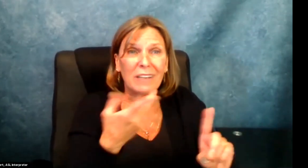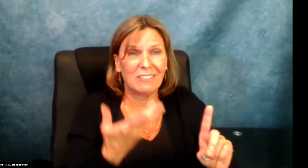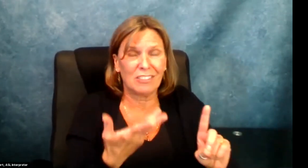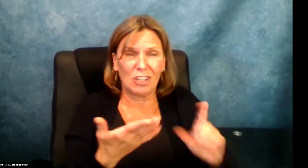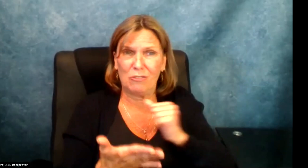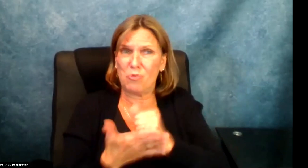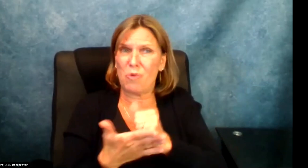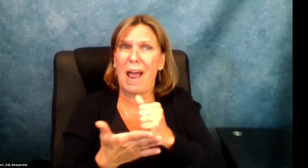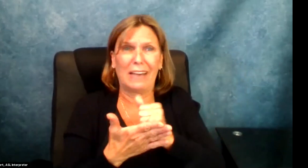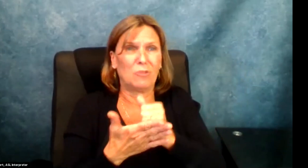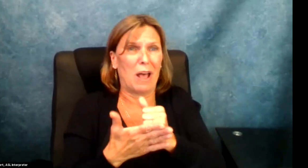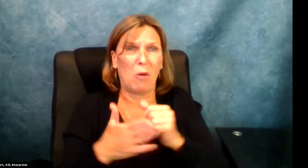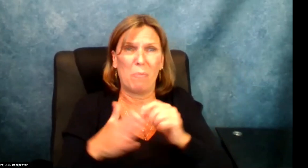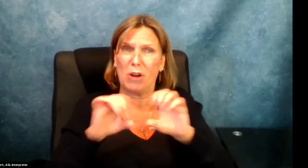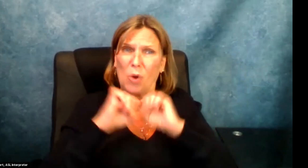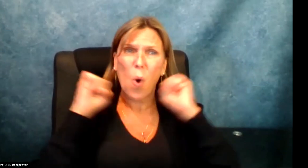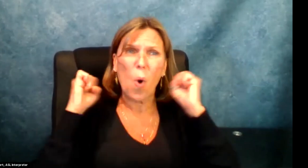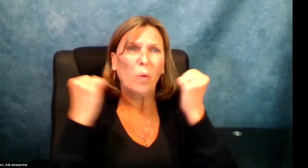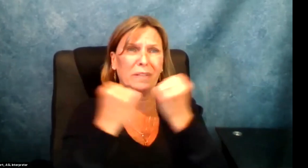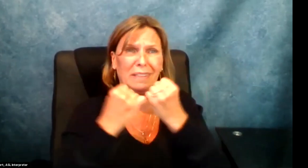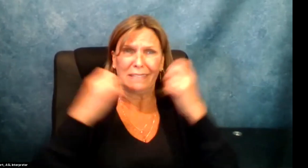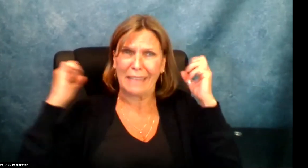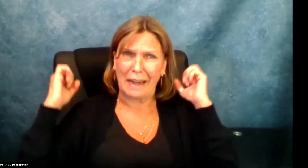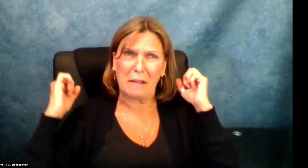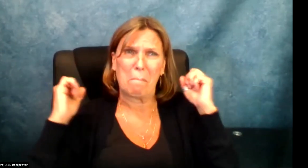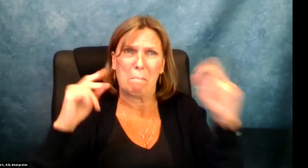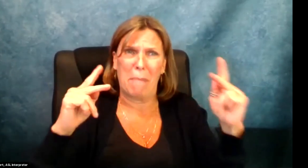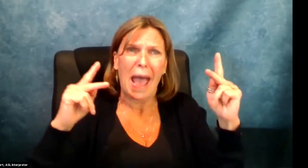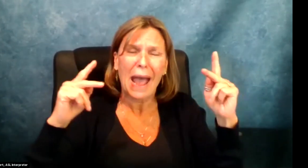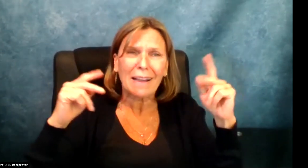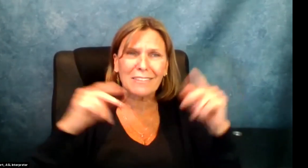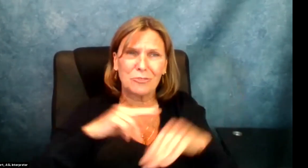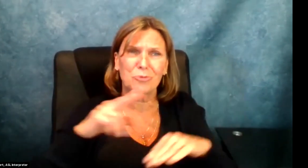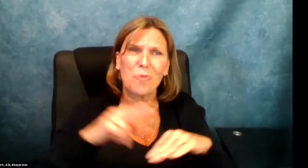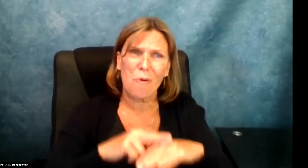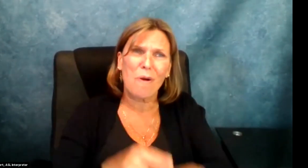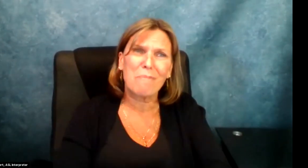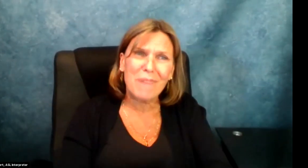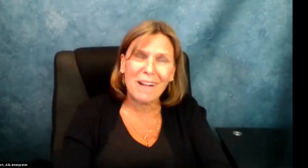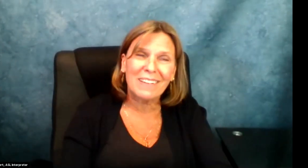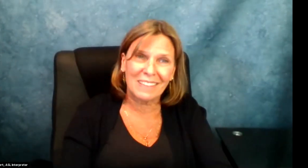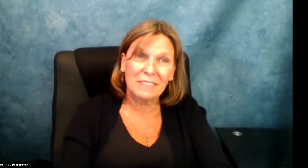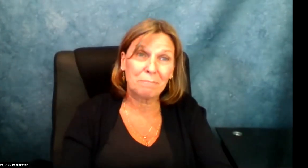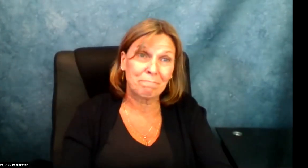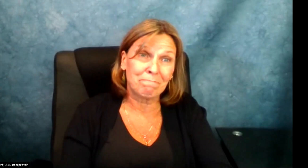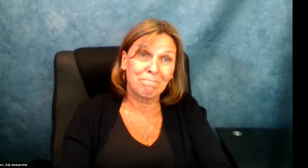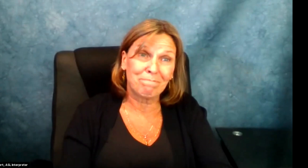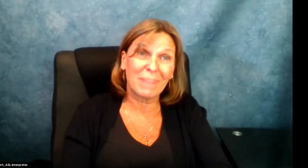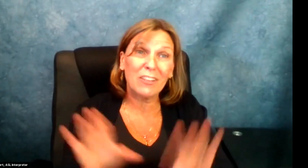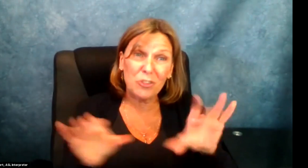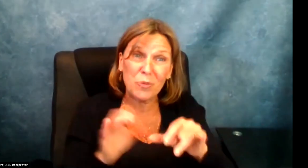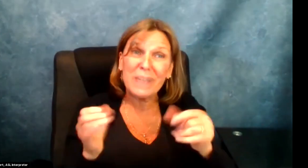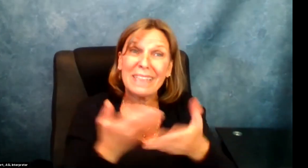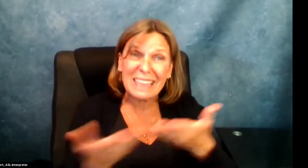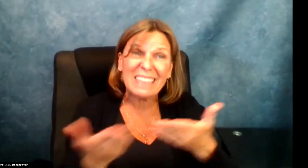entire society move forward so that we can get back to the things that are meaningful to us.